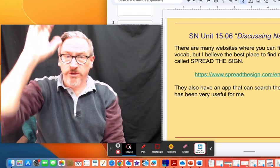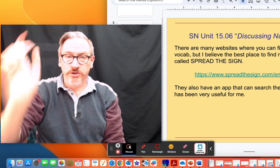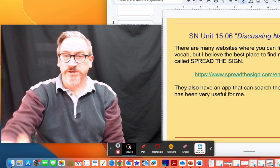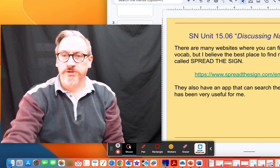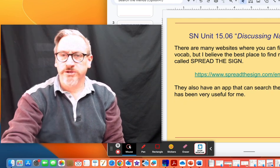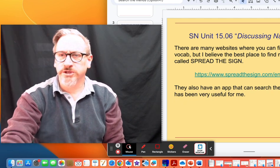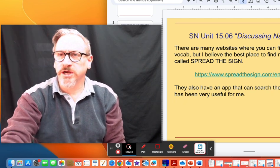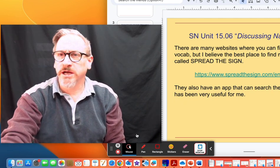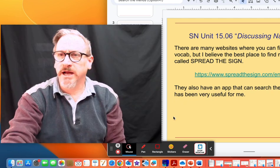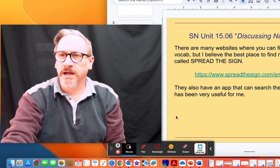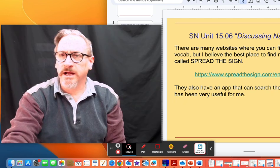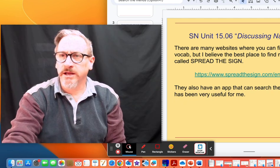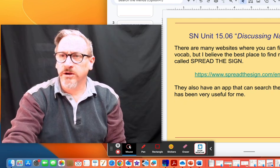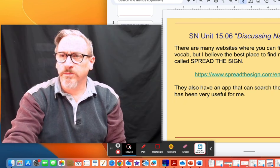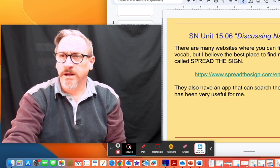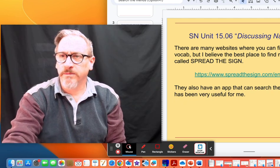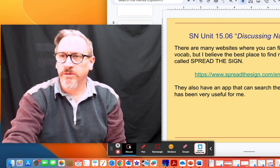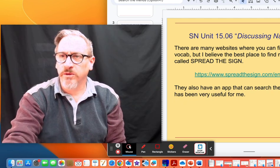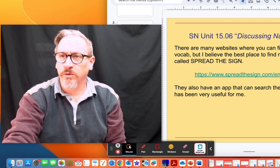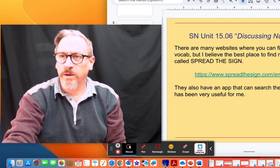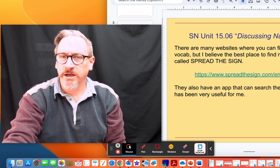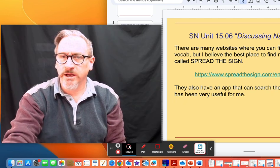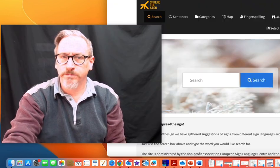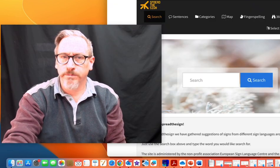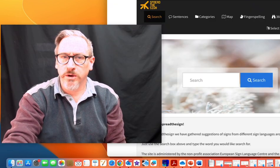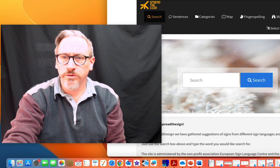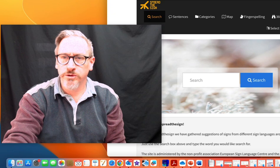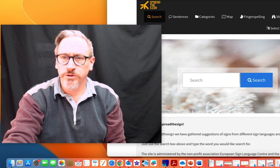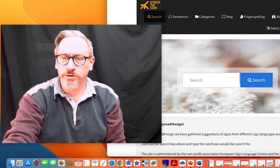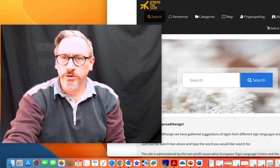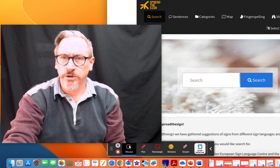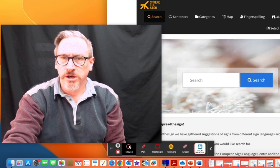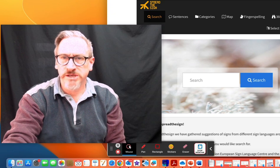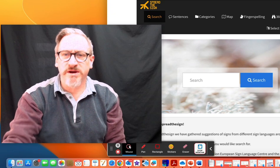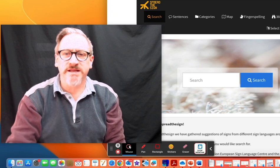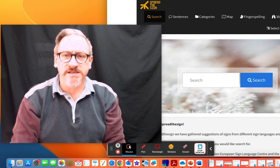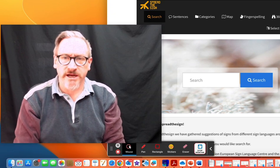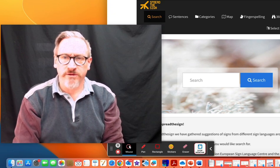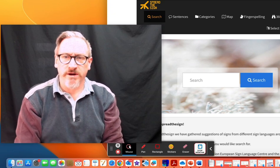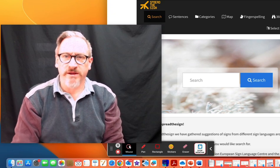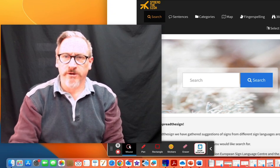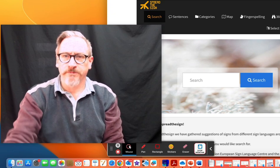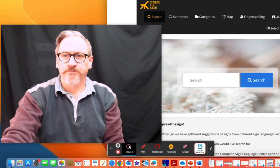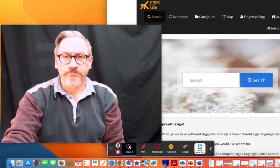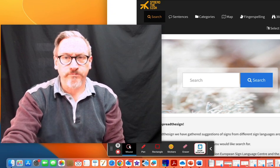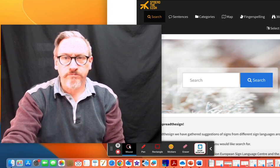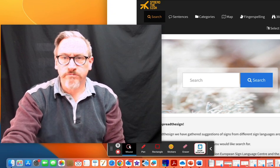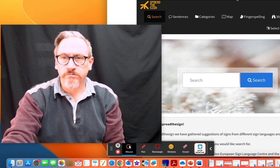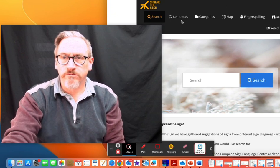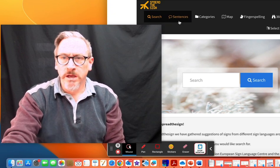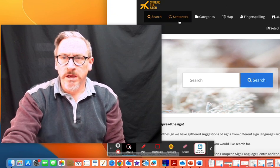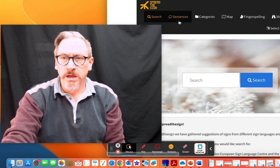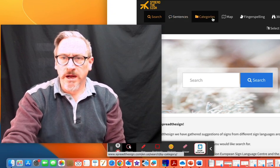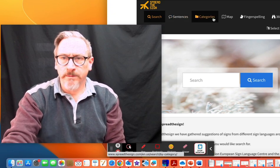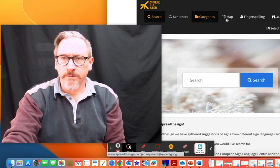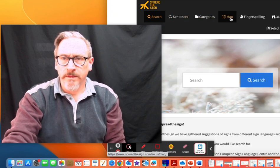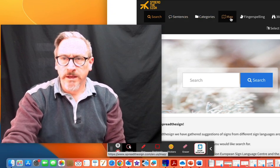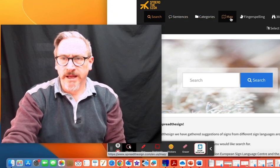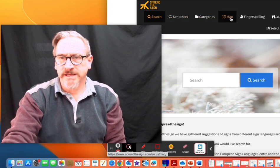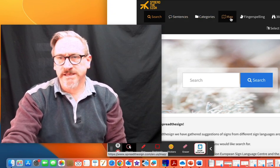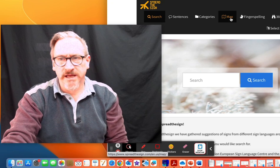And you could do a search. I can open up the web page. Boosh. Spread the sign right there.